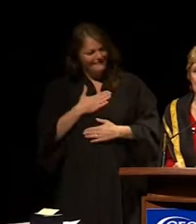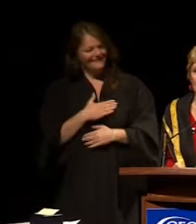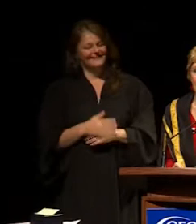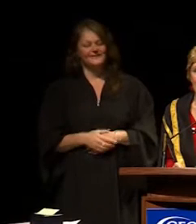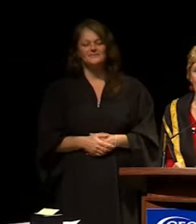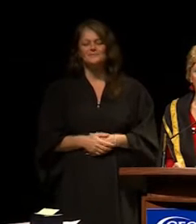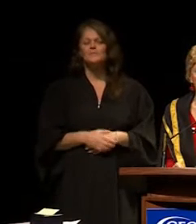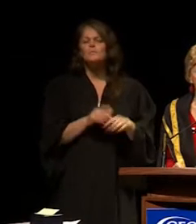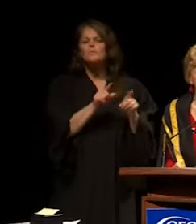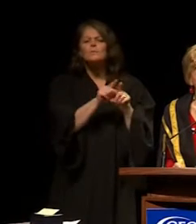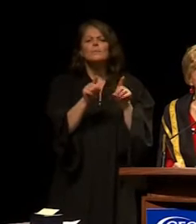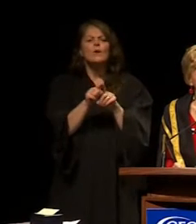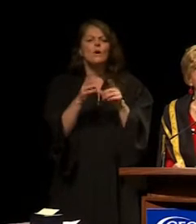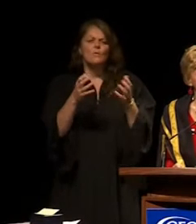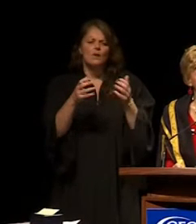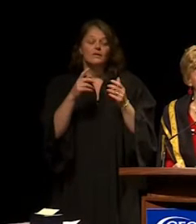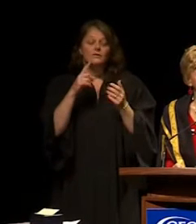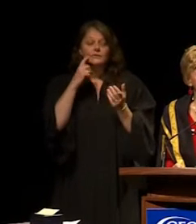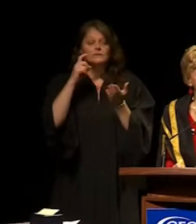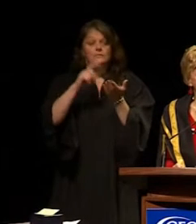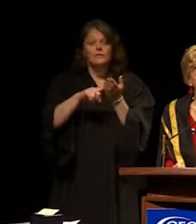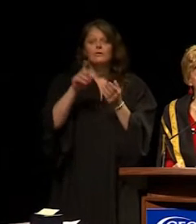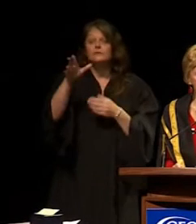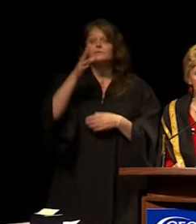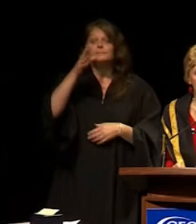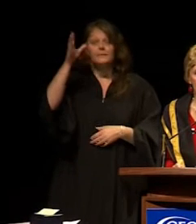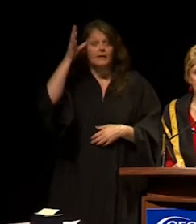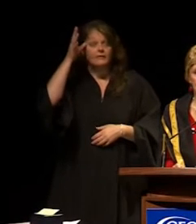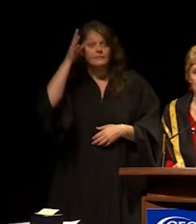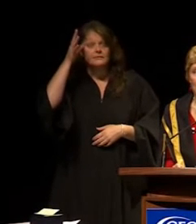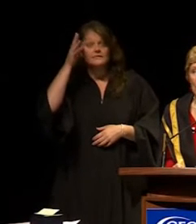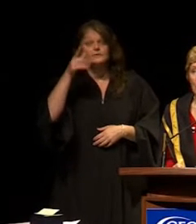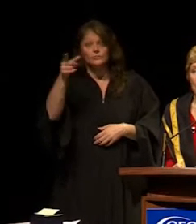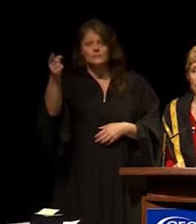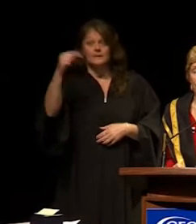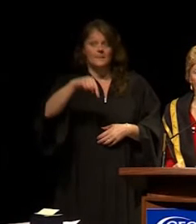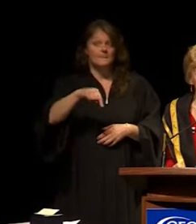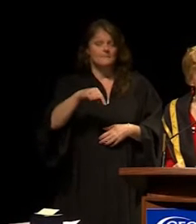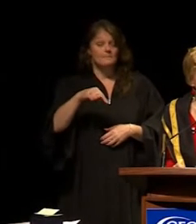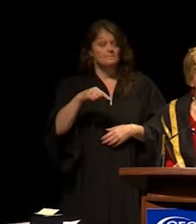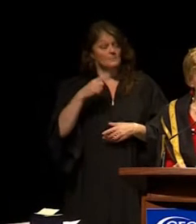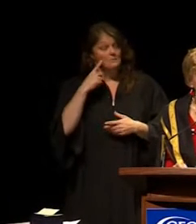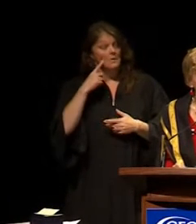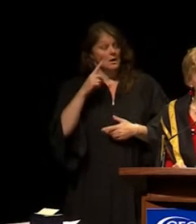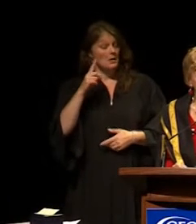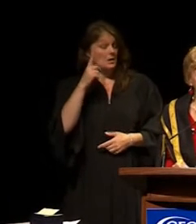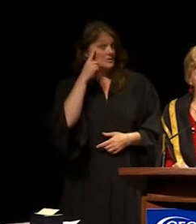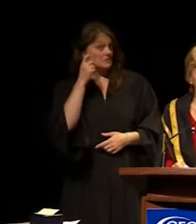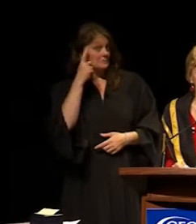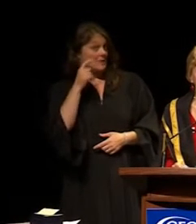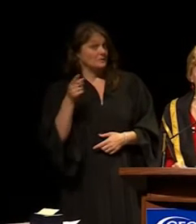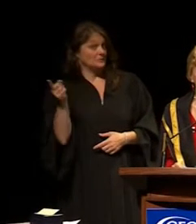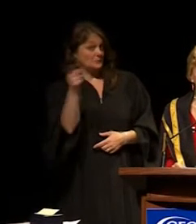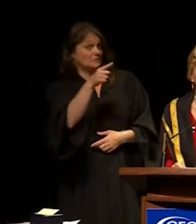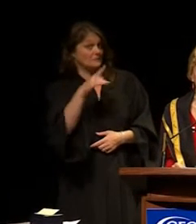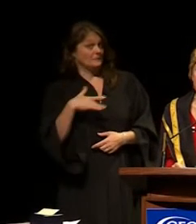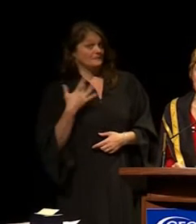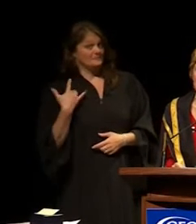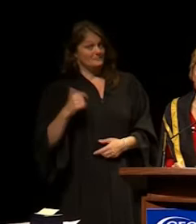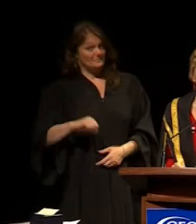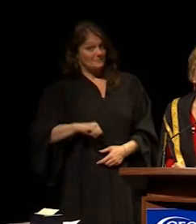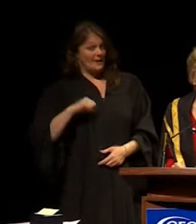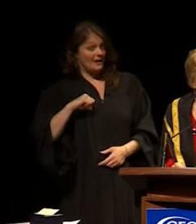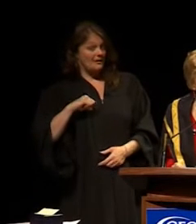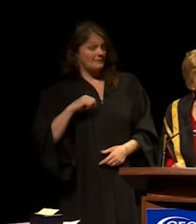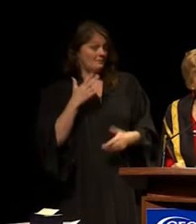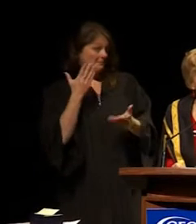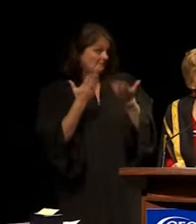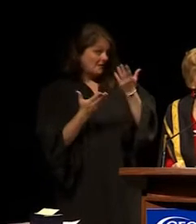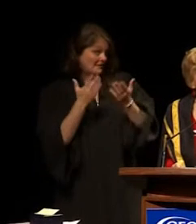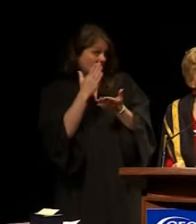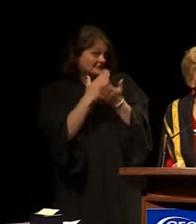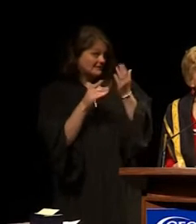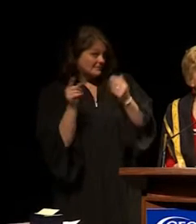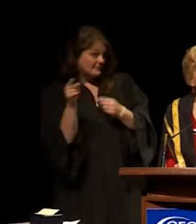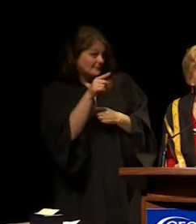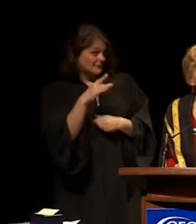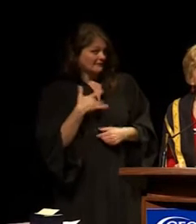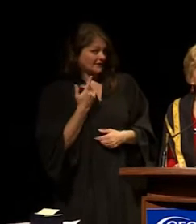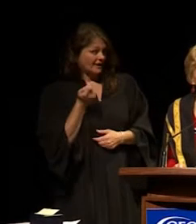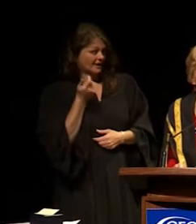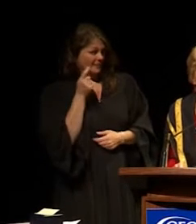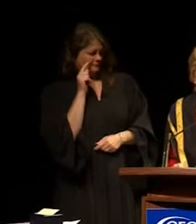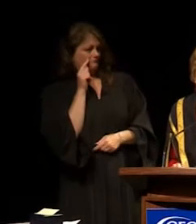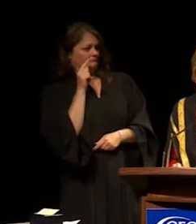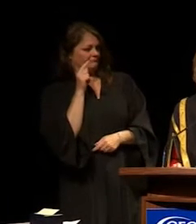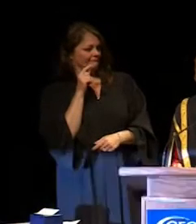acknowledge many of the parents who are here. I suspect you're very proud and perhaps a little surprised from time to